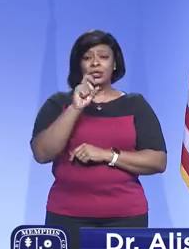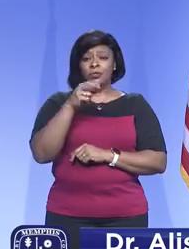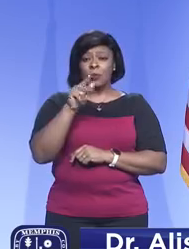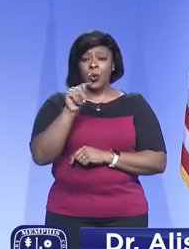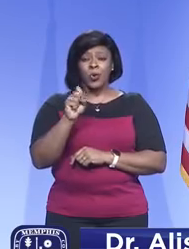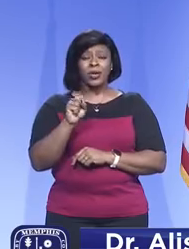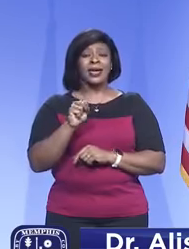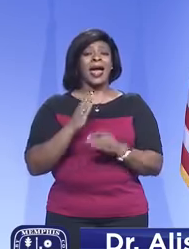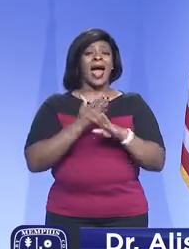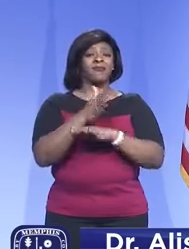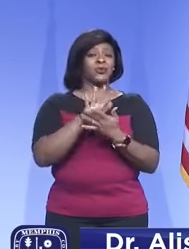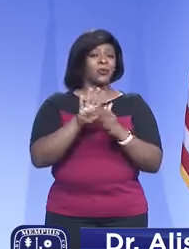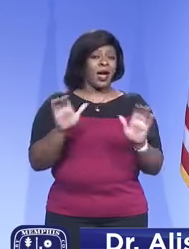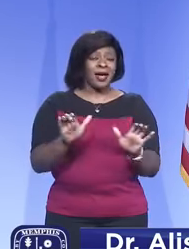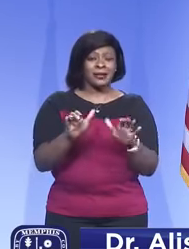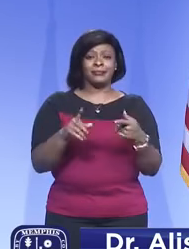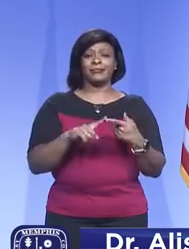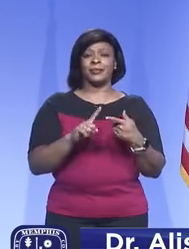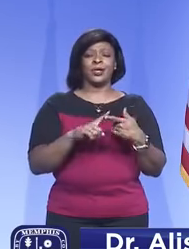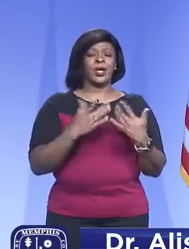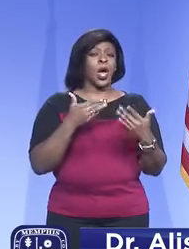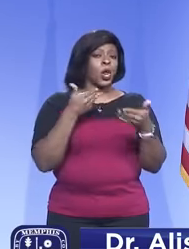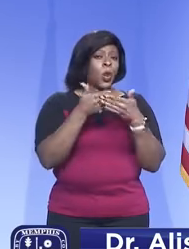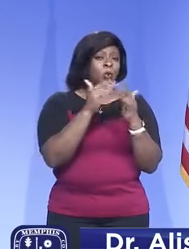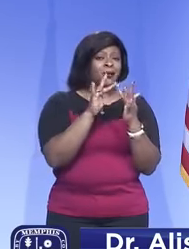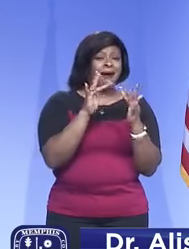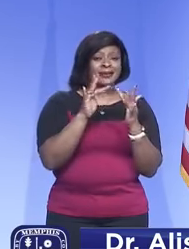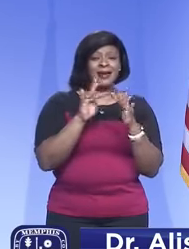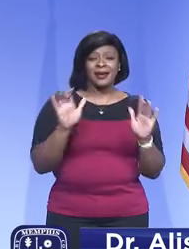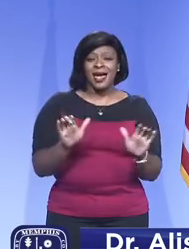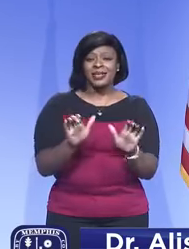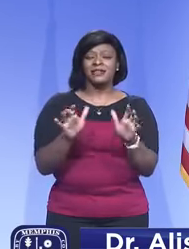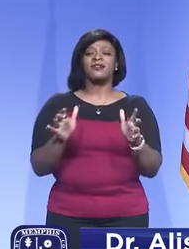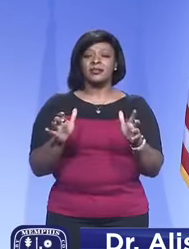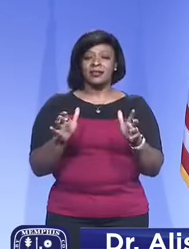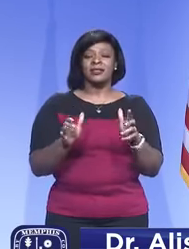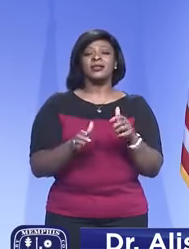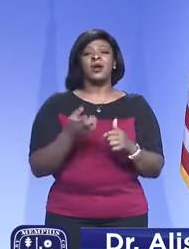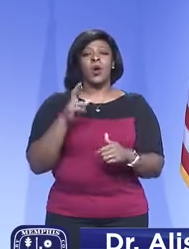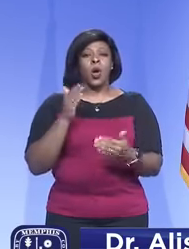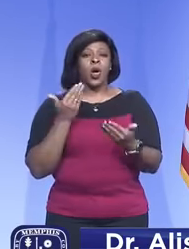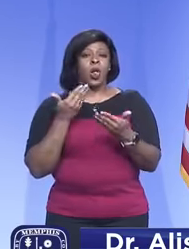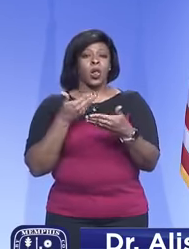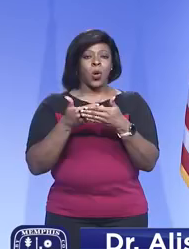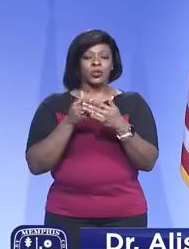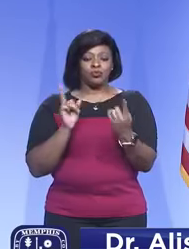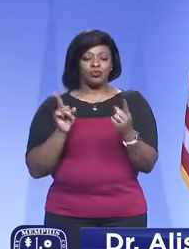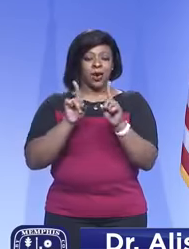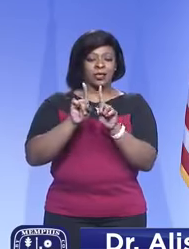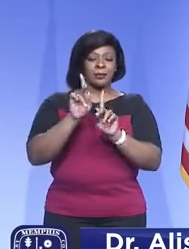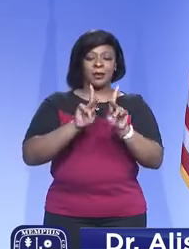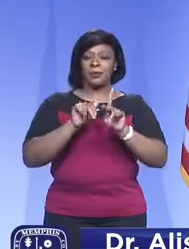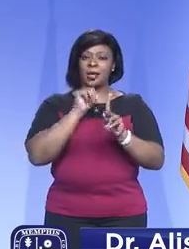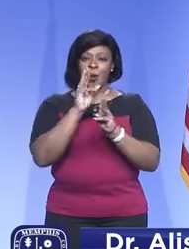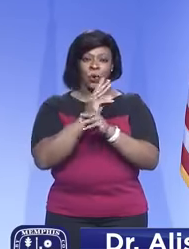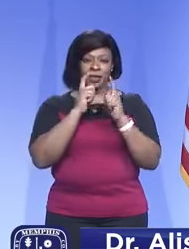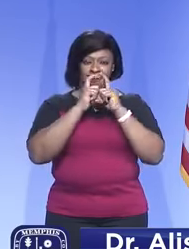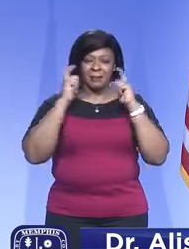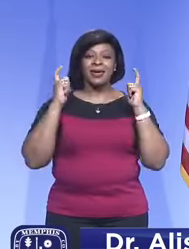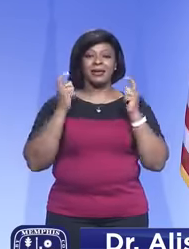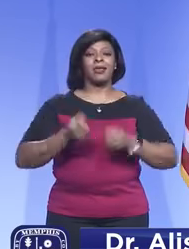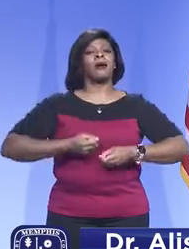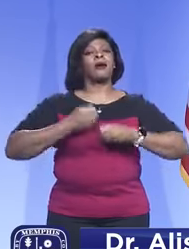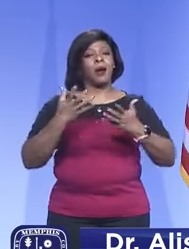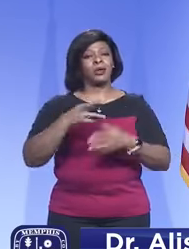or extracurricular activity where there's close contact, likely, or close proximity where people are not wearing masks, they pose